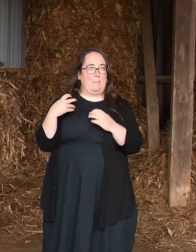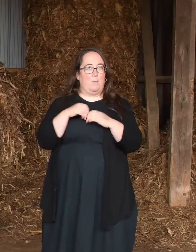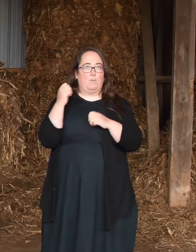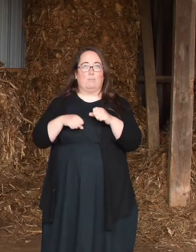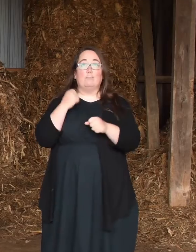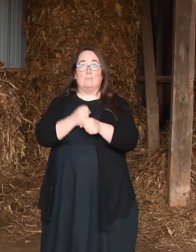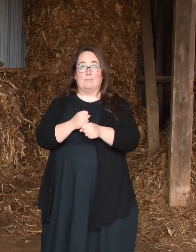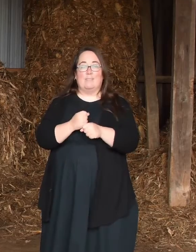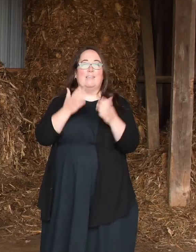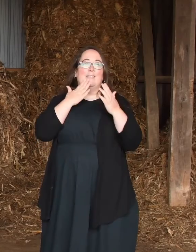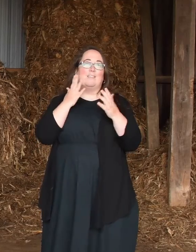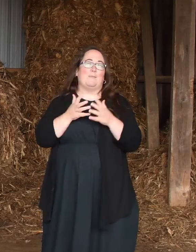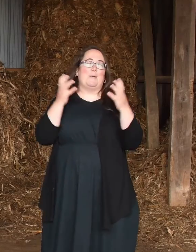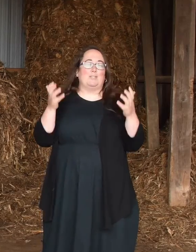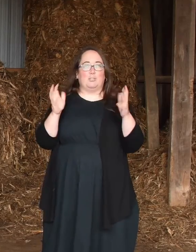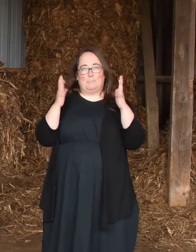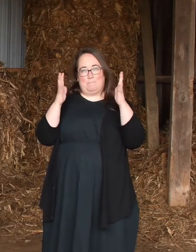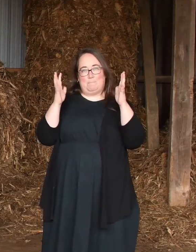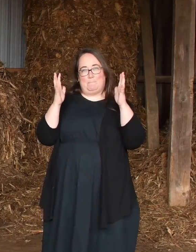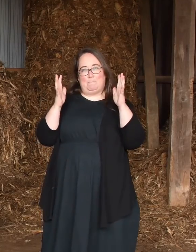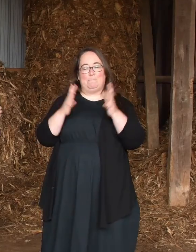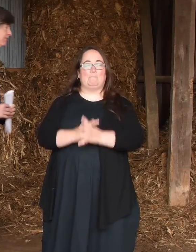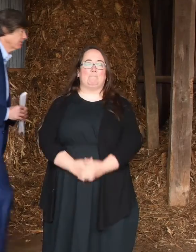come. Thanks very much.